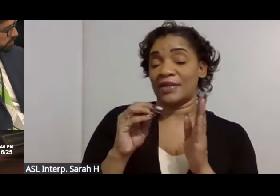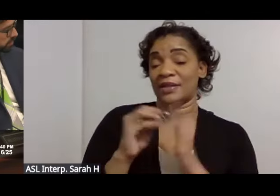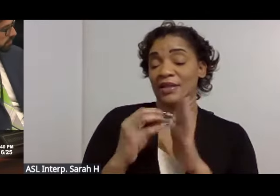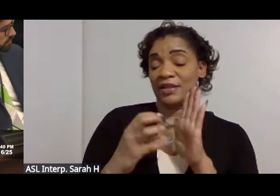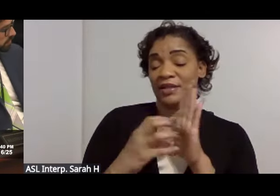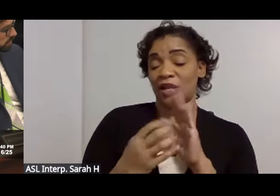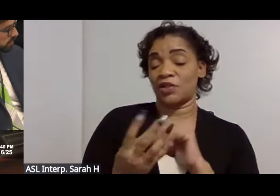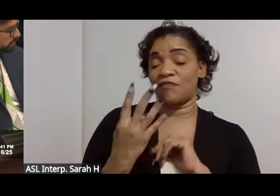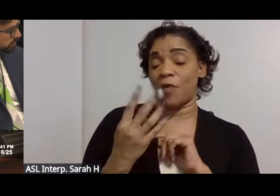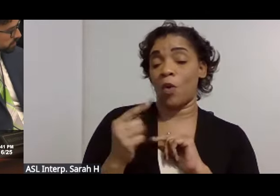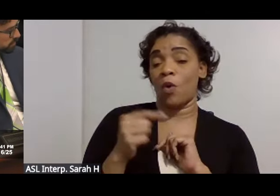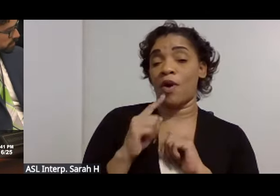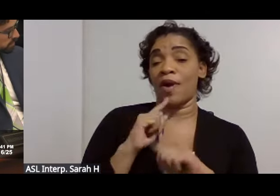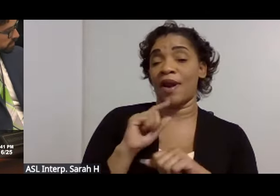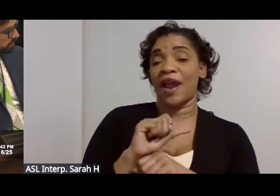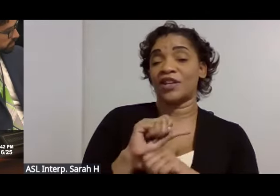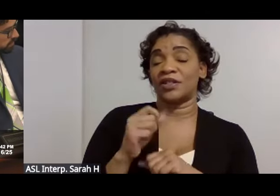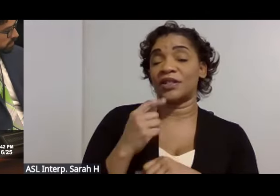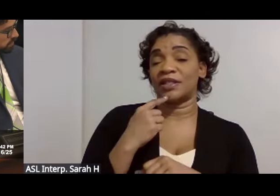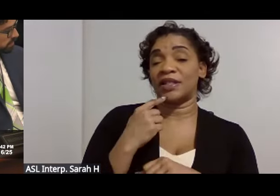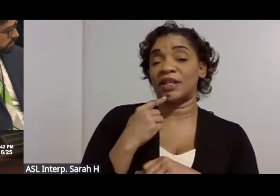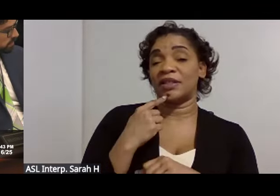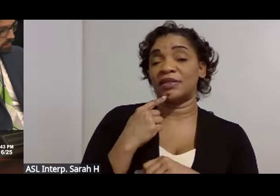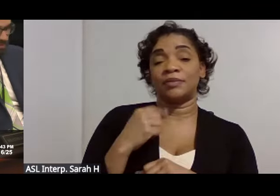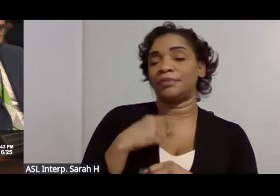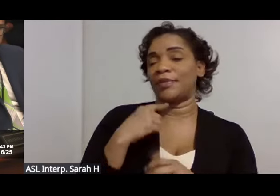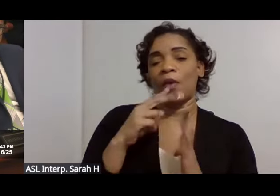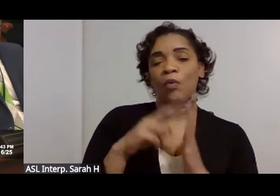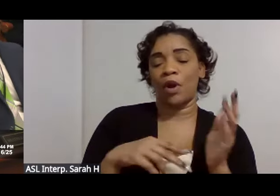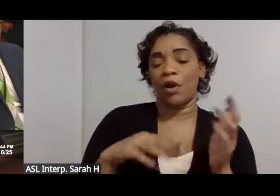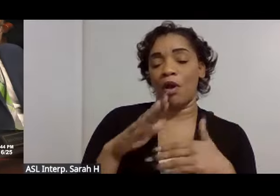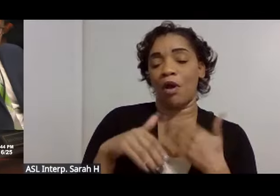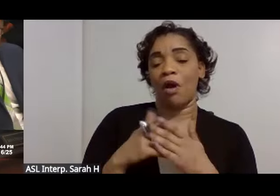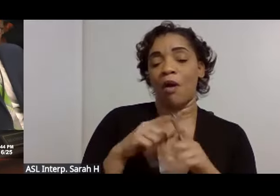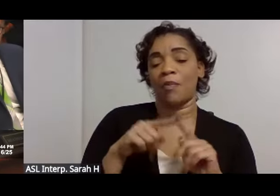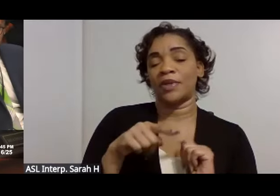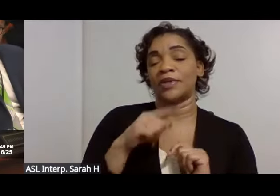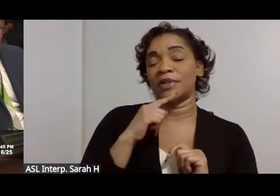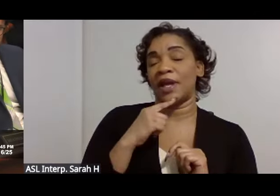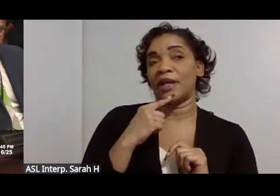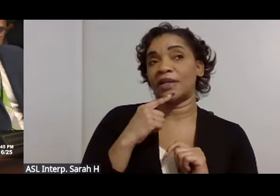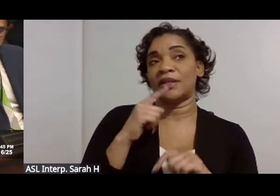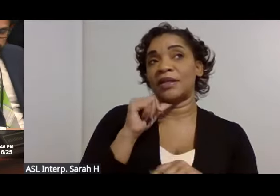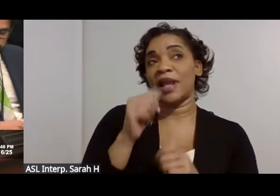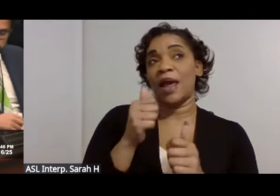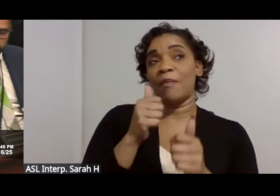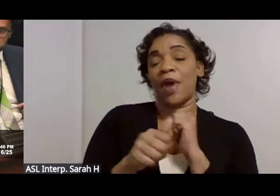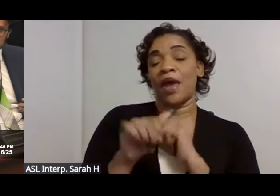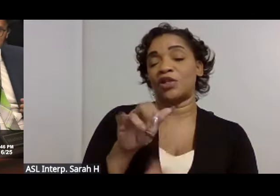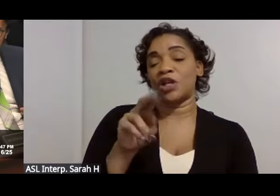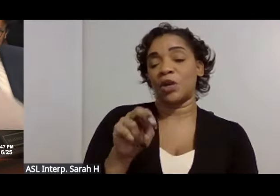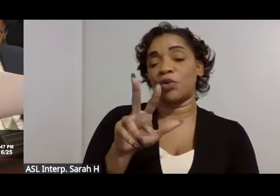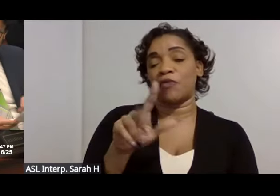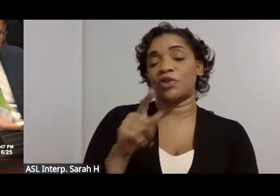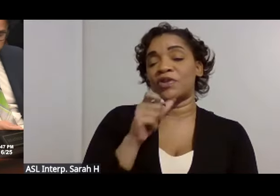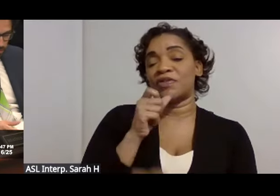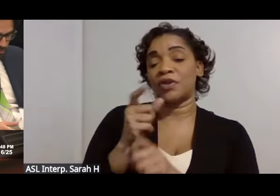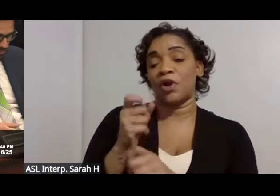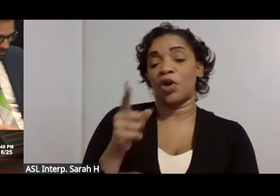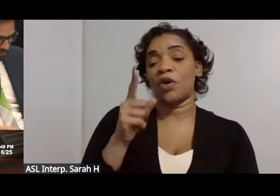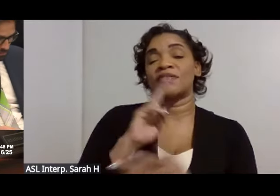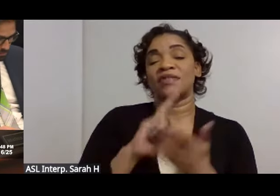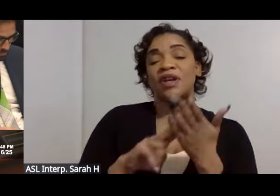says, so not later, I won't read the whole thing, but not later than January 31st of each year, the Secretary of State shall submit a report to